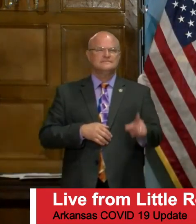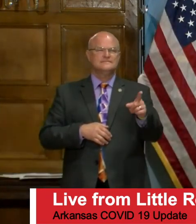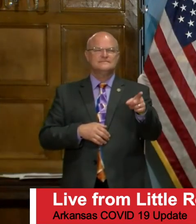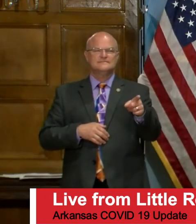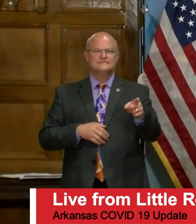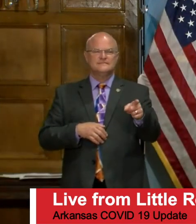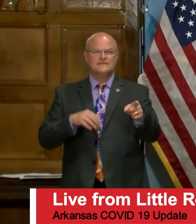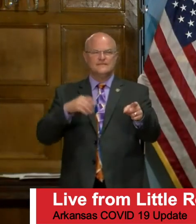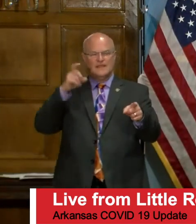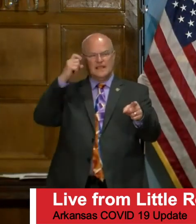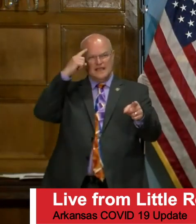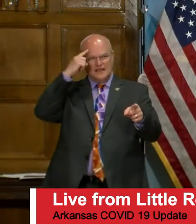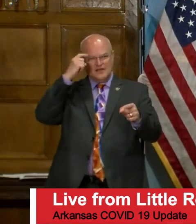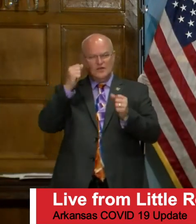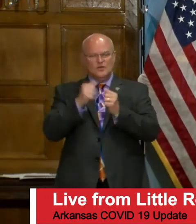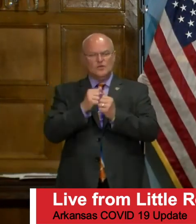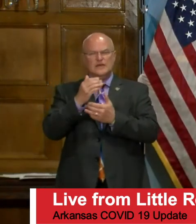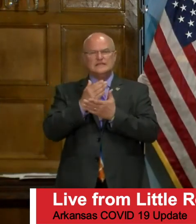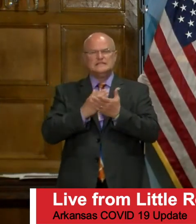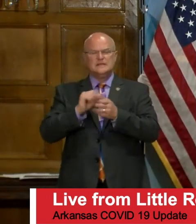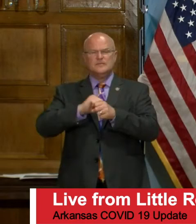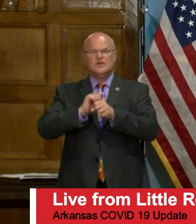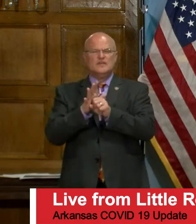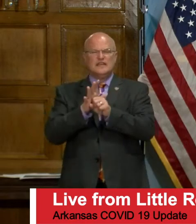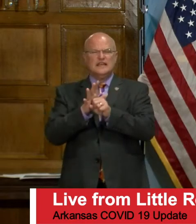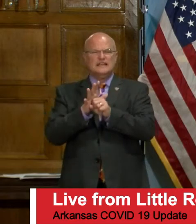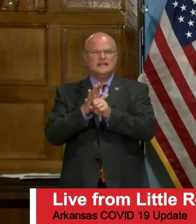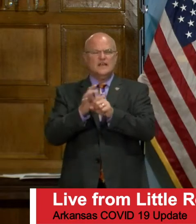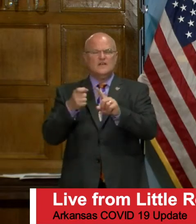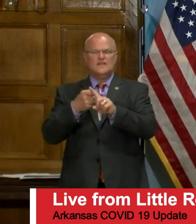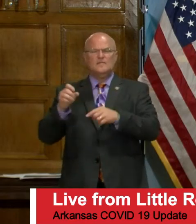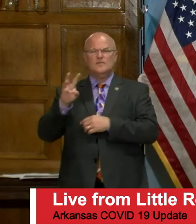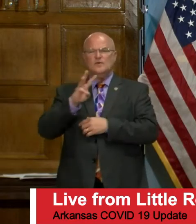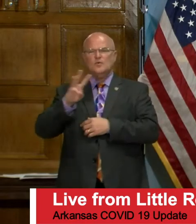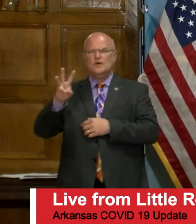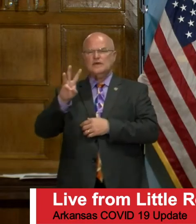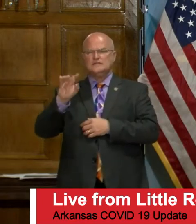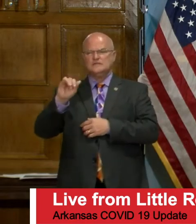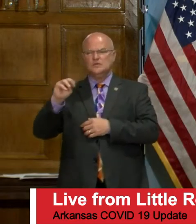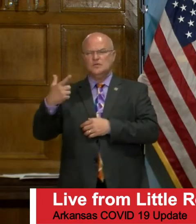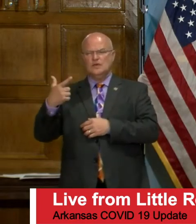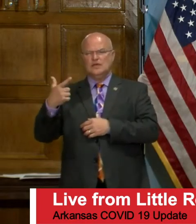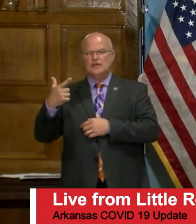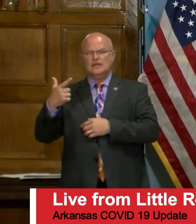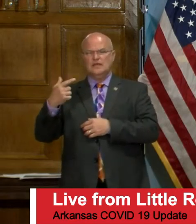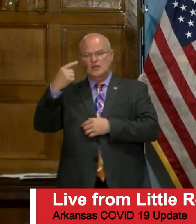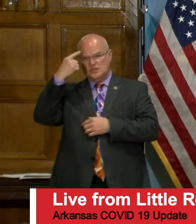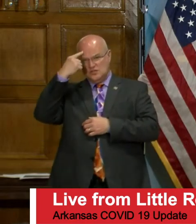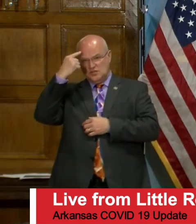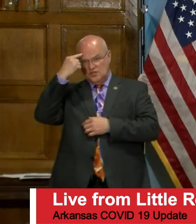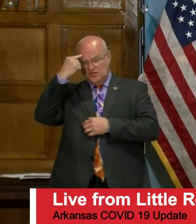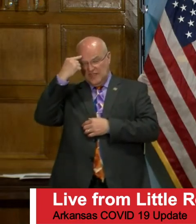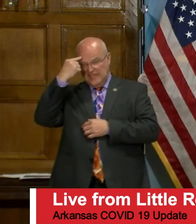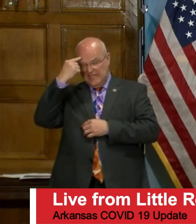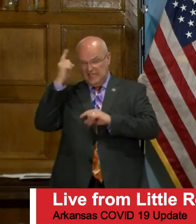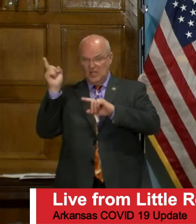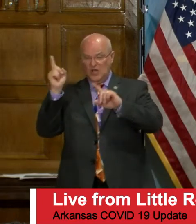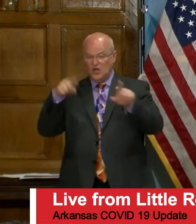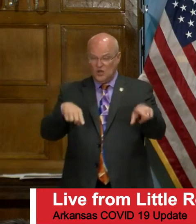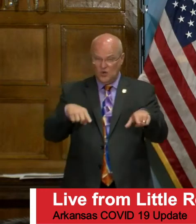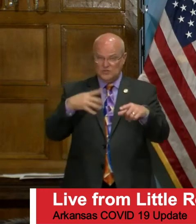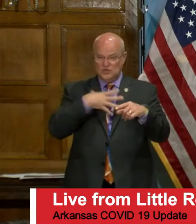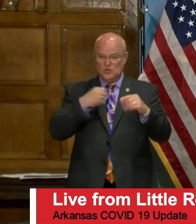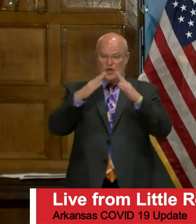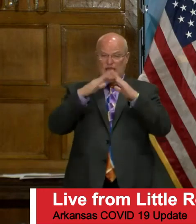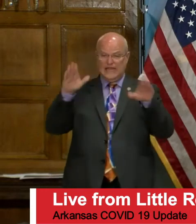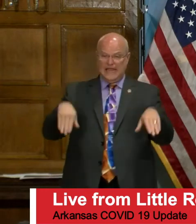Yes. Governor, with some COVID-19 infections coming out of the West Wing, do you consider your visit to President Trump a risk? Do you plan on